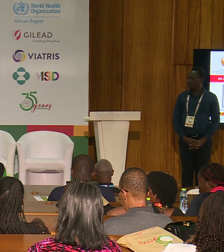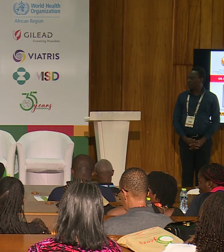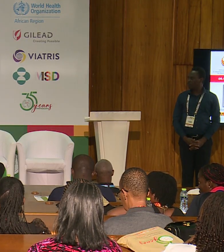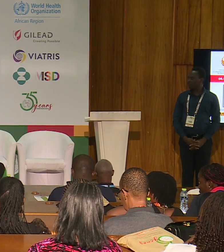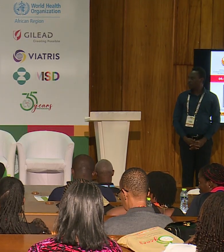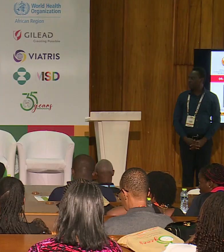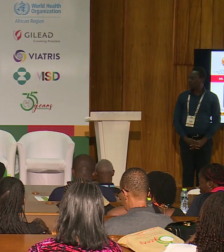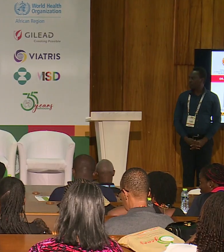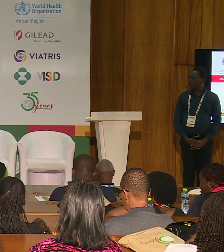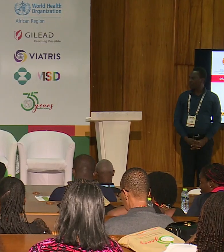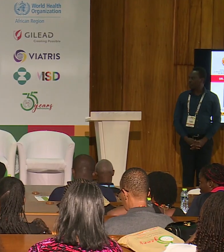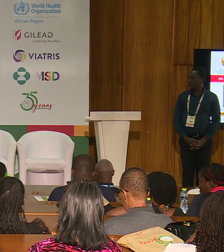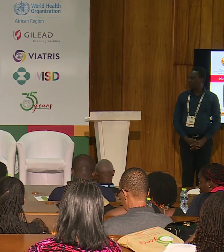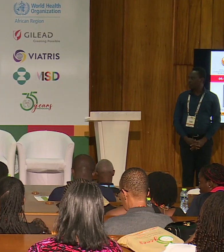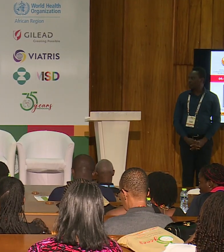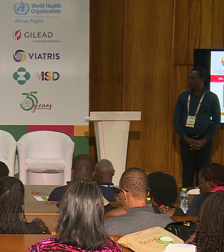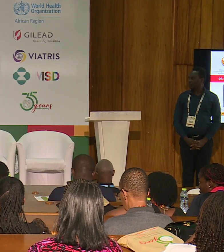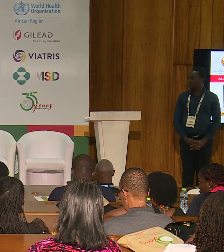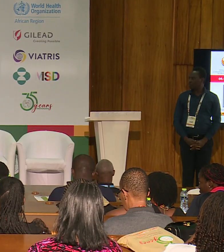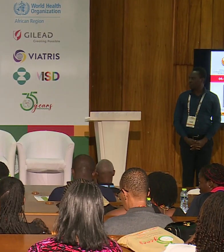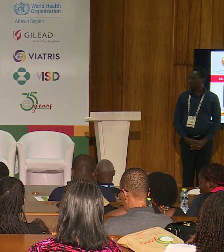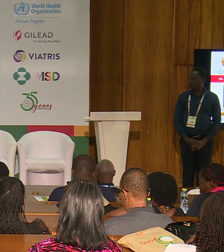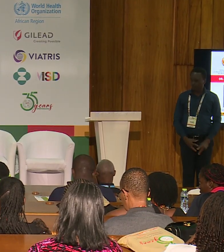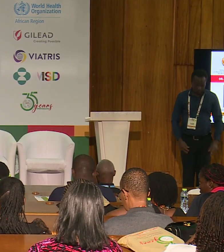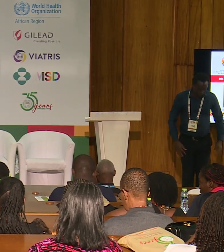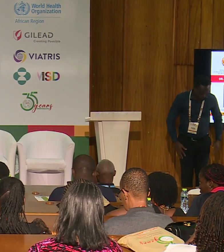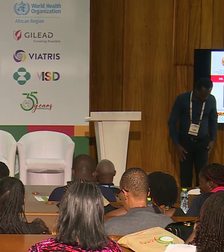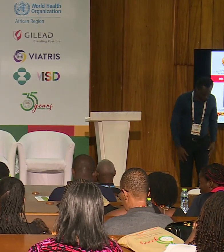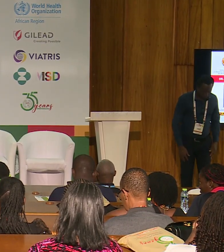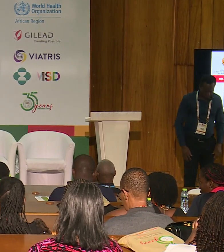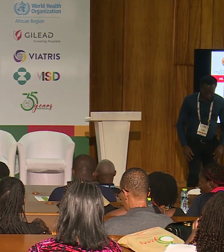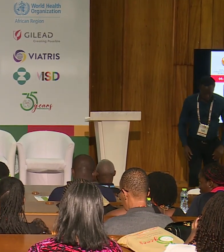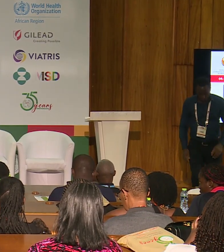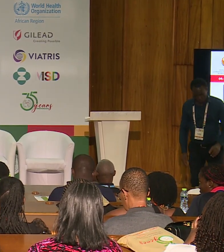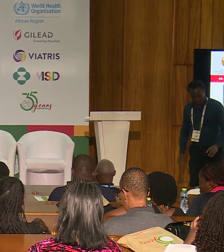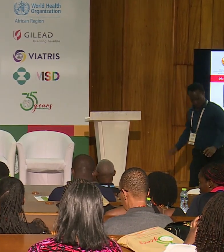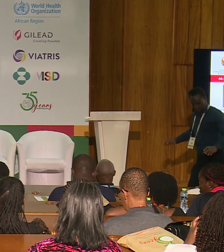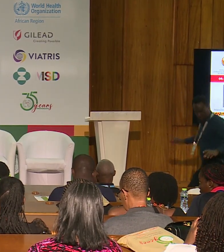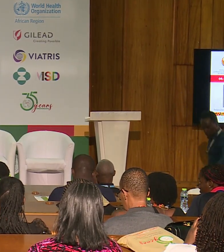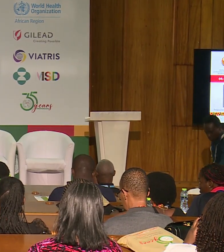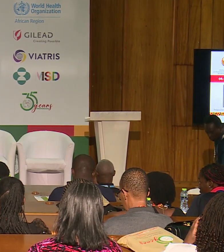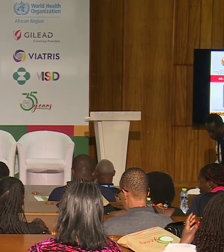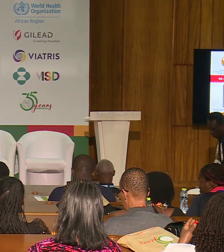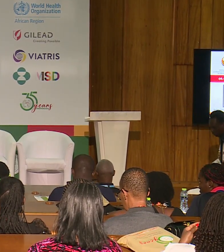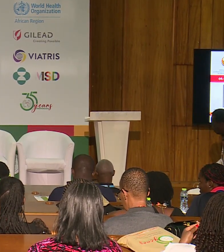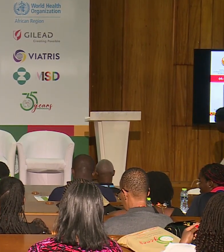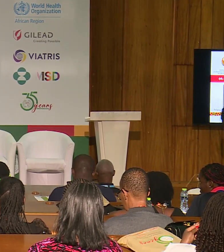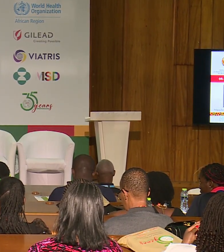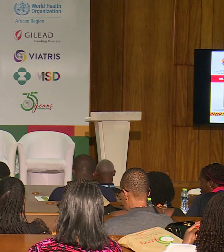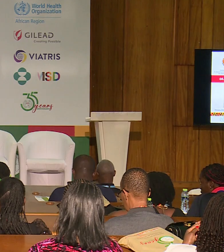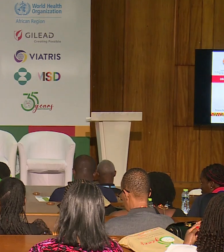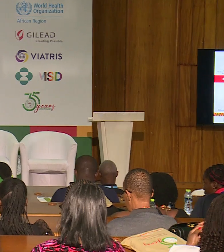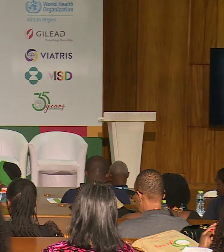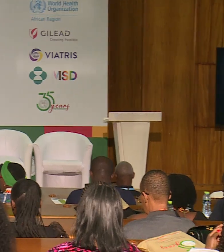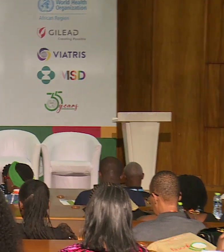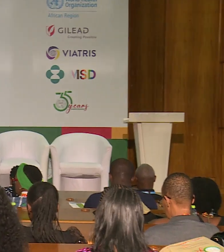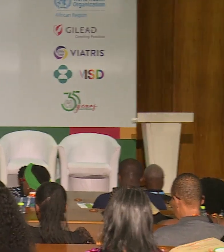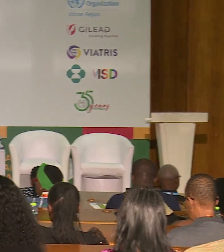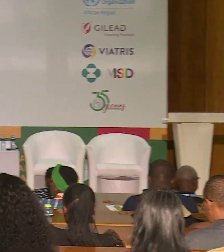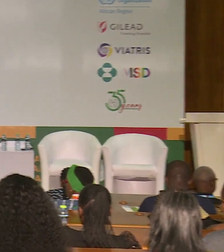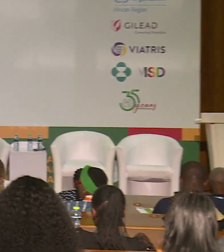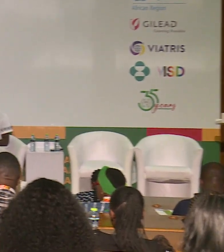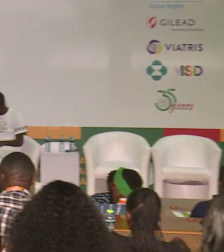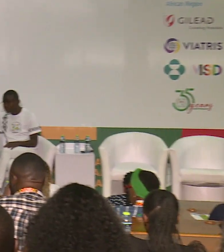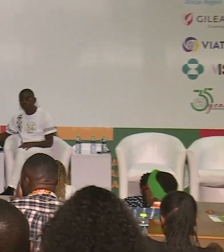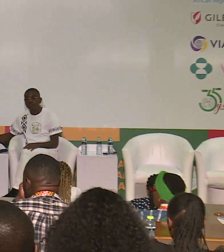mind, you got most of the questions, then we'll go from you and then to Manuel and then to Kratos. Yes, for the first